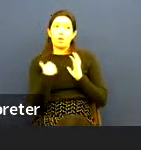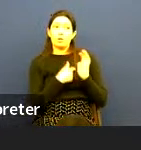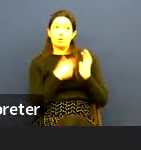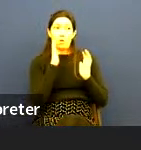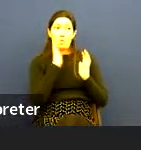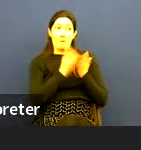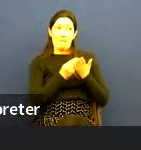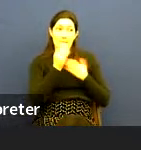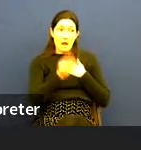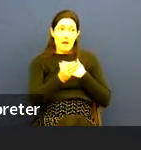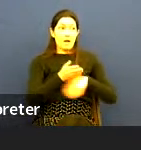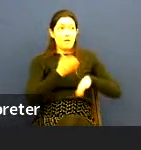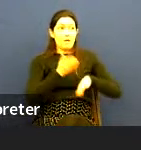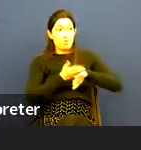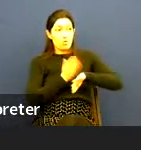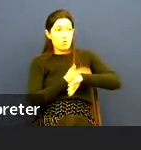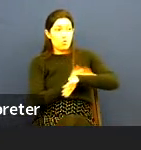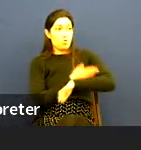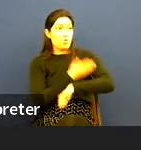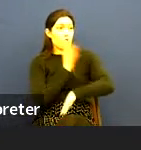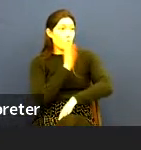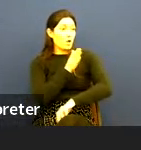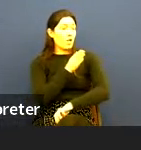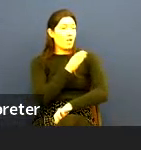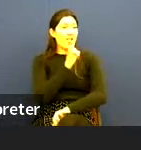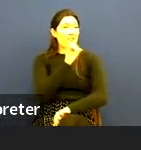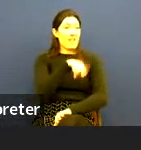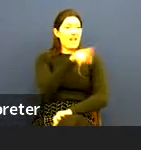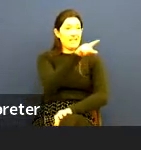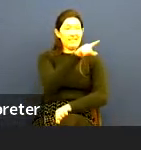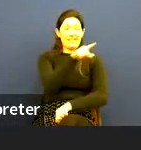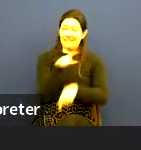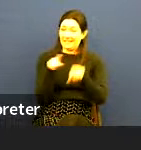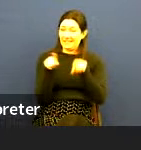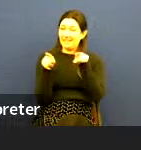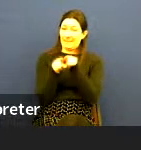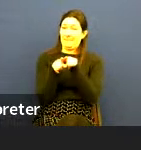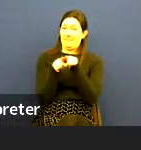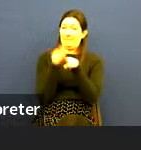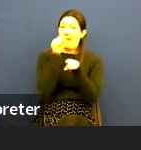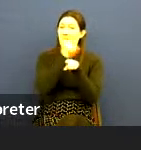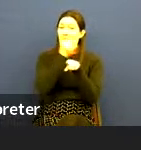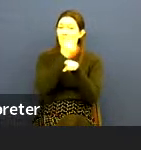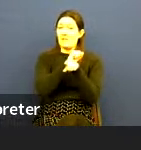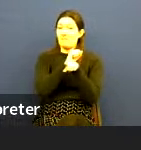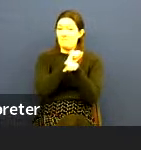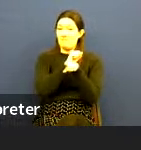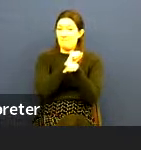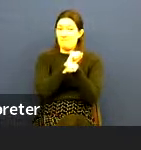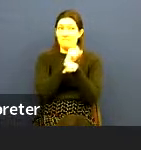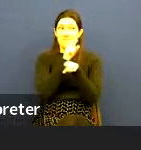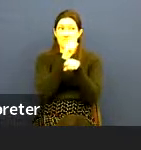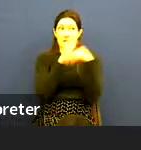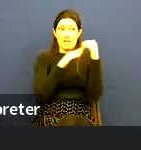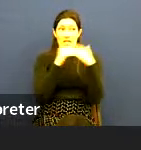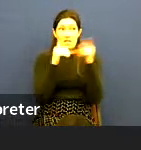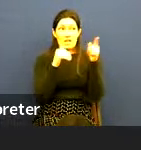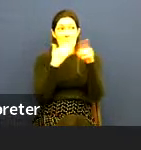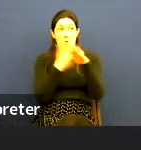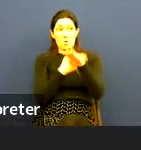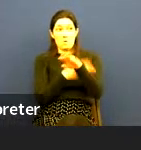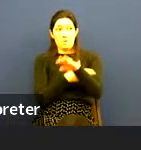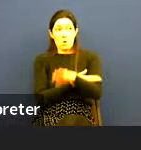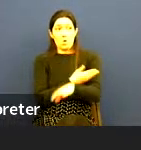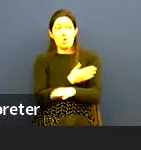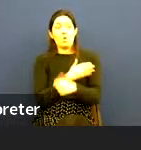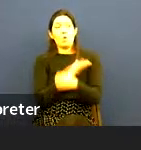would do a bunch of improvements. This shows that is that same ice cream stand rebuilt into